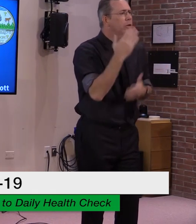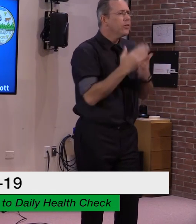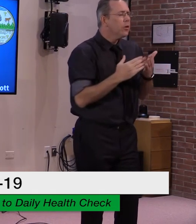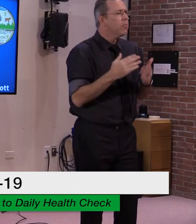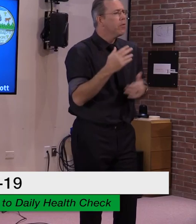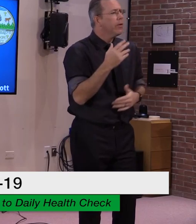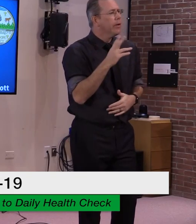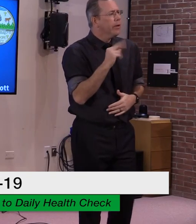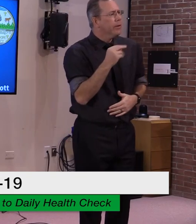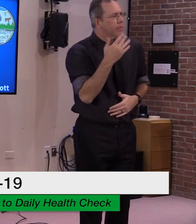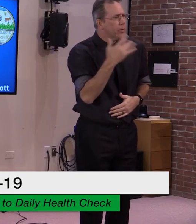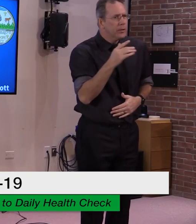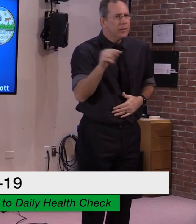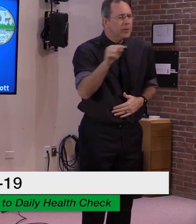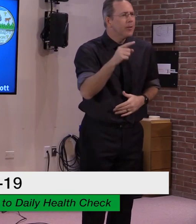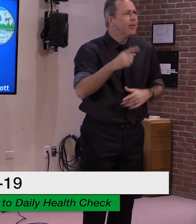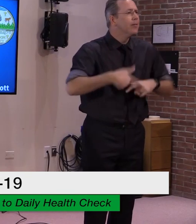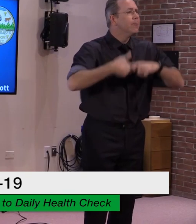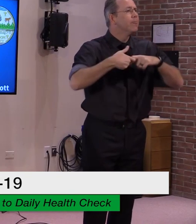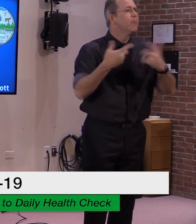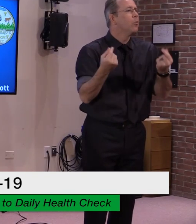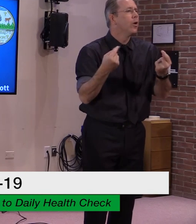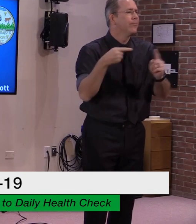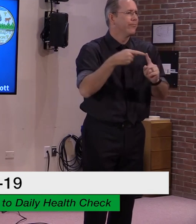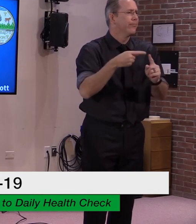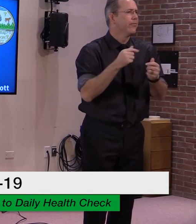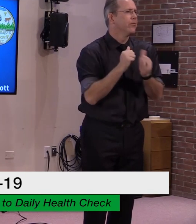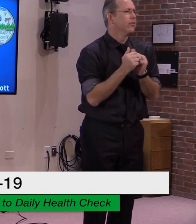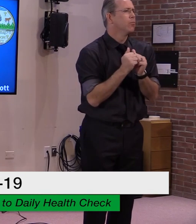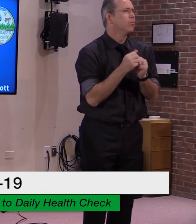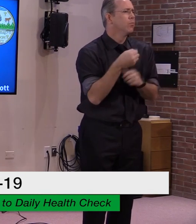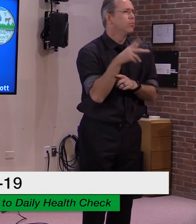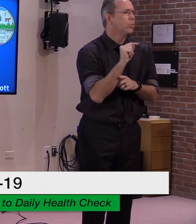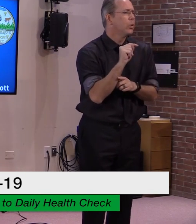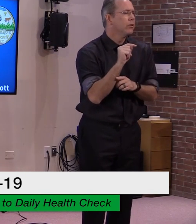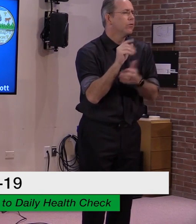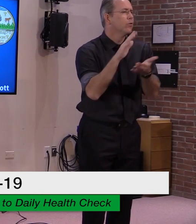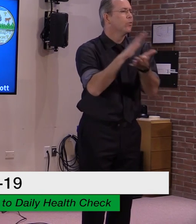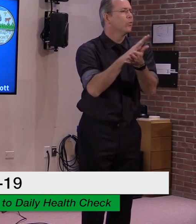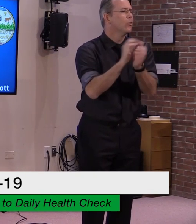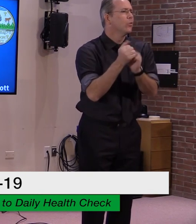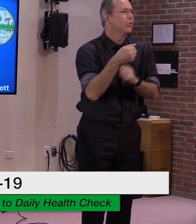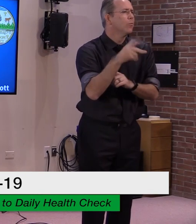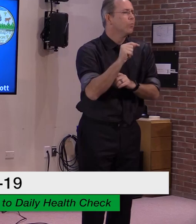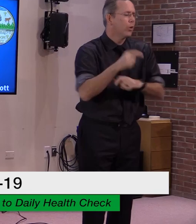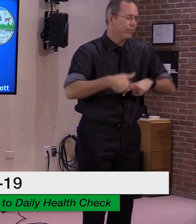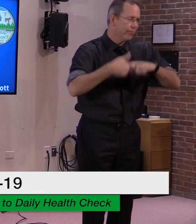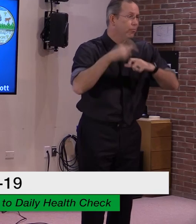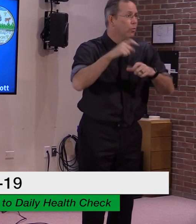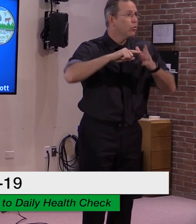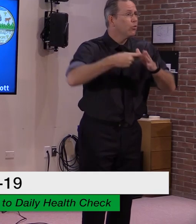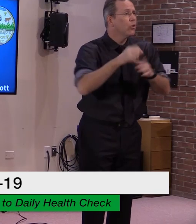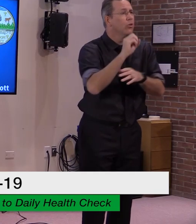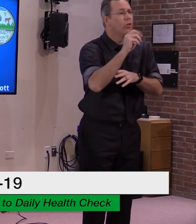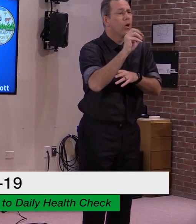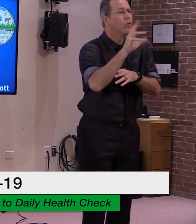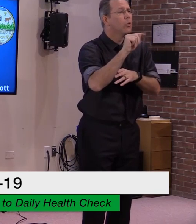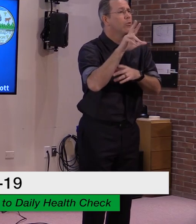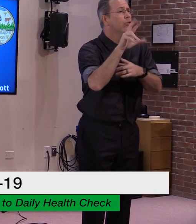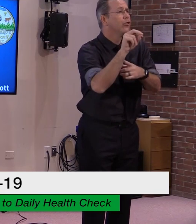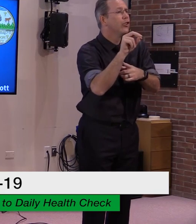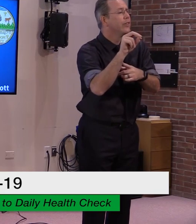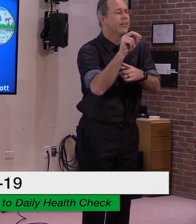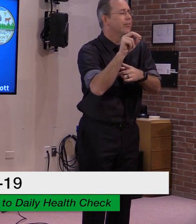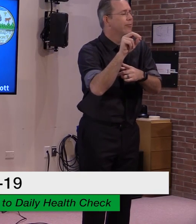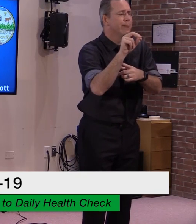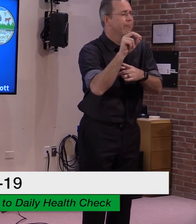school sports which were set to start november 30th like recreational sports these are paused until